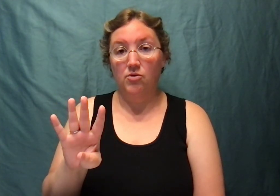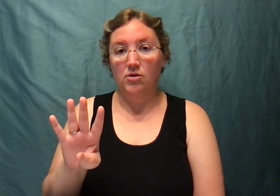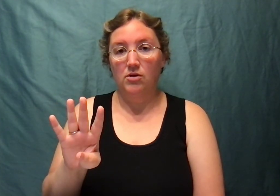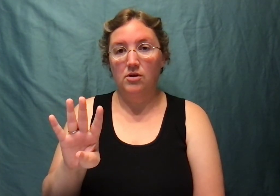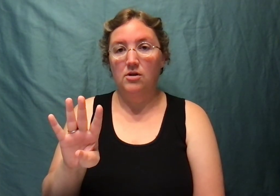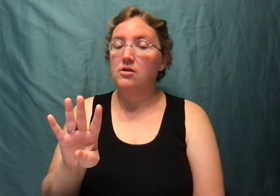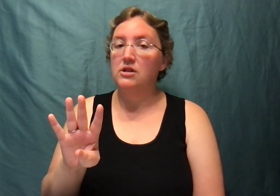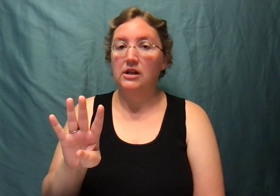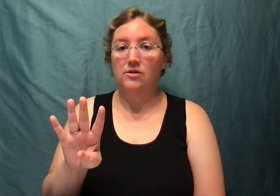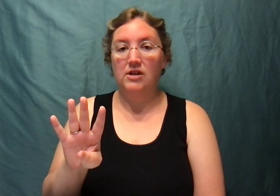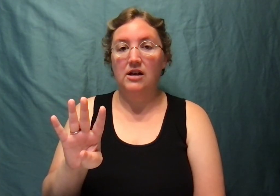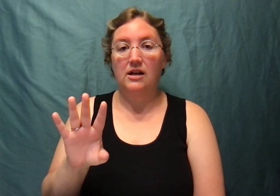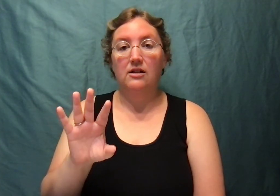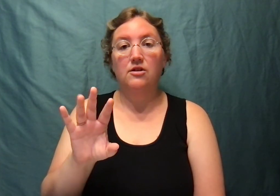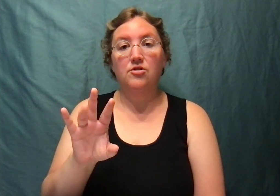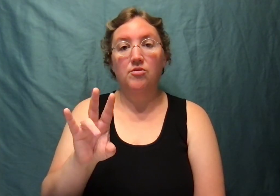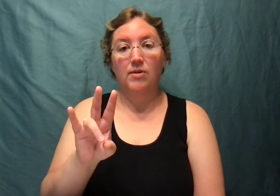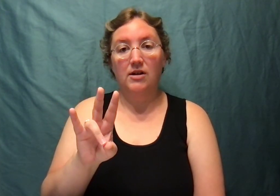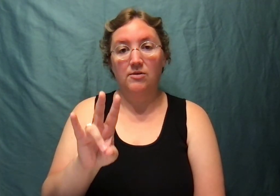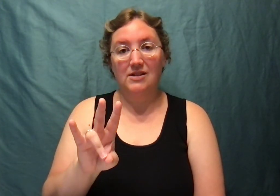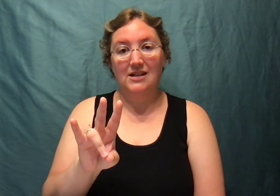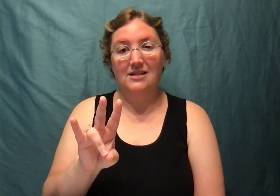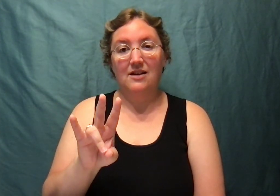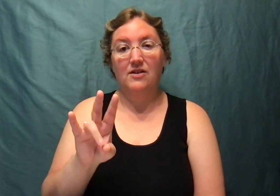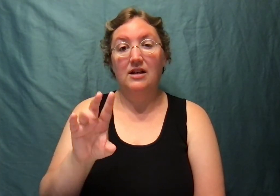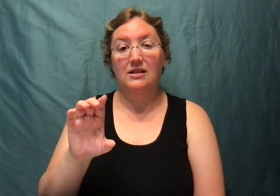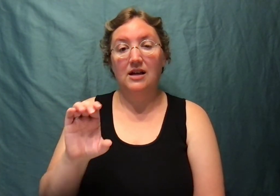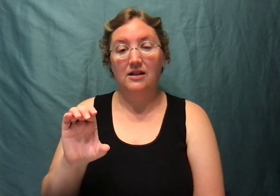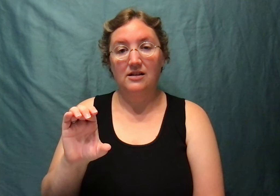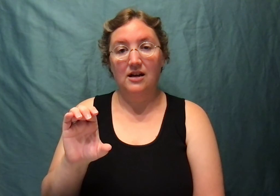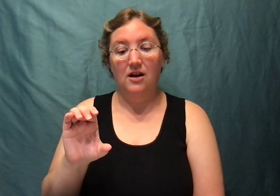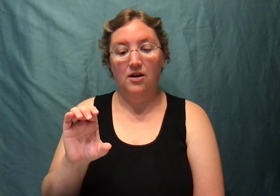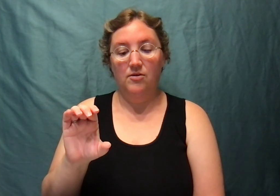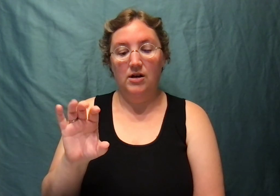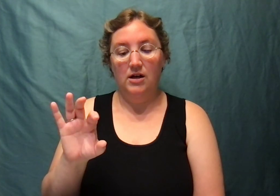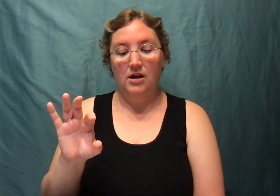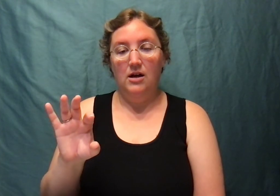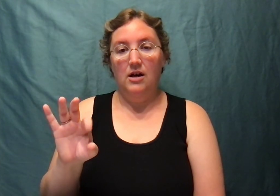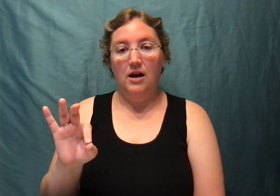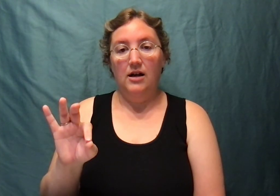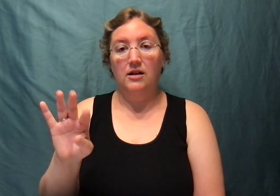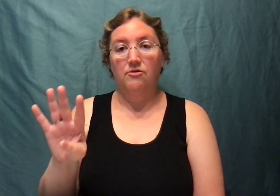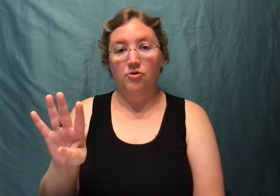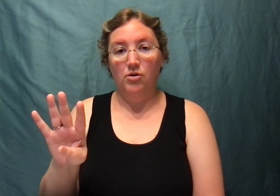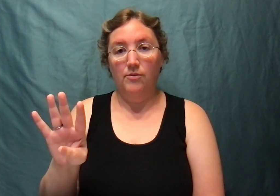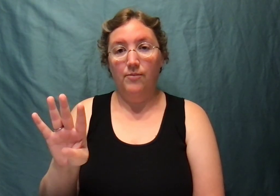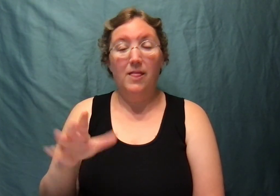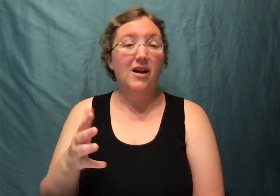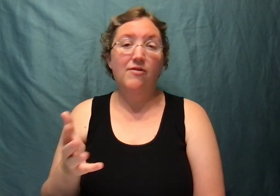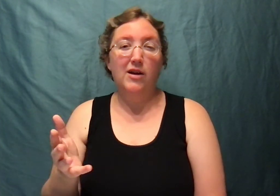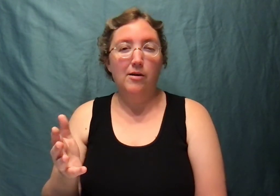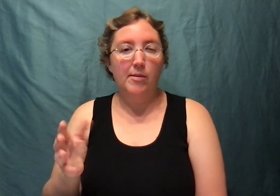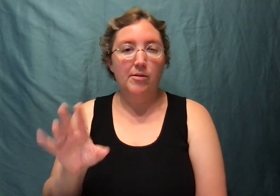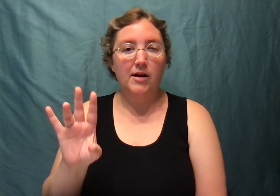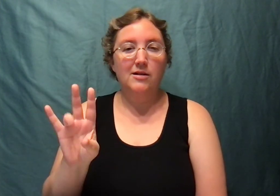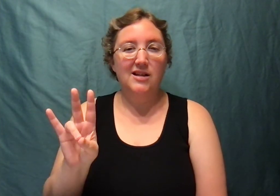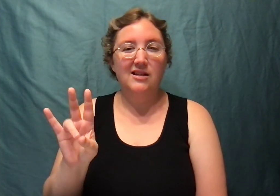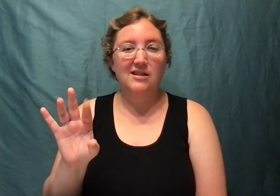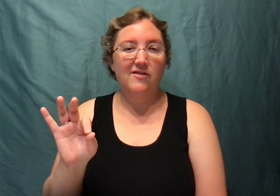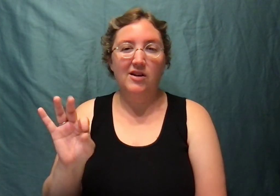794, just like you say it in English, you would say 7, then sign the sign 100, 94. If you can't remember that, saying